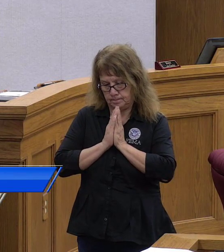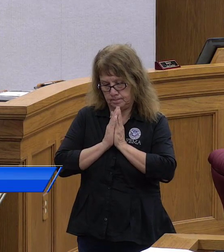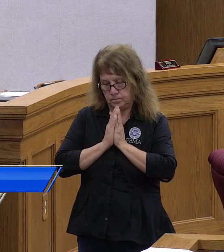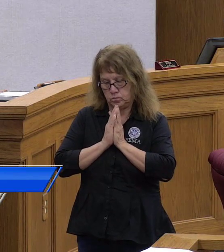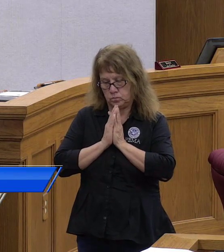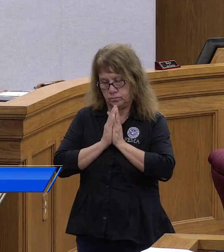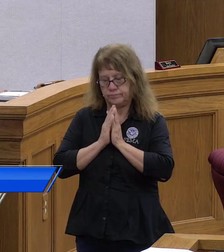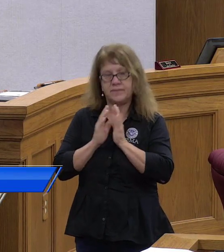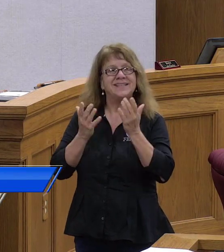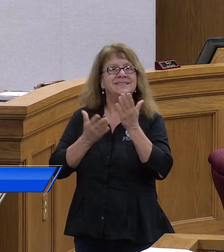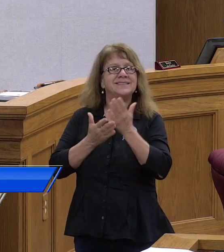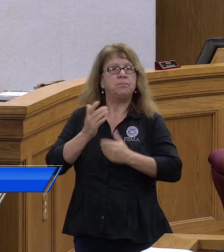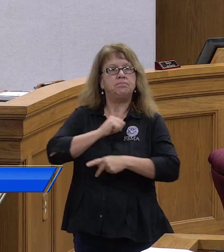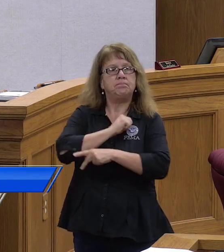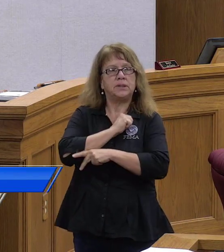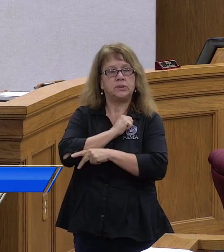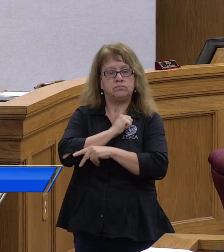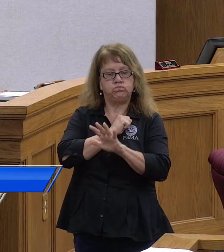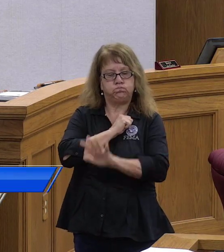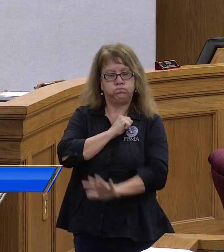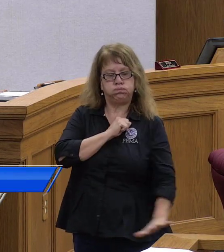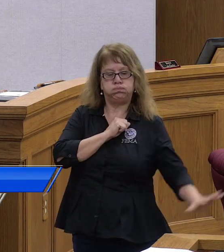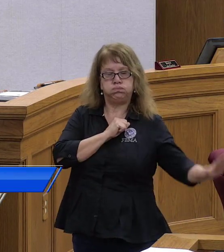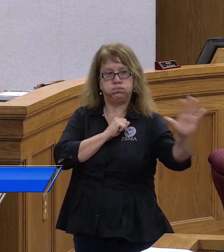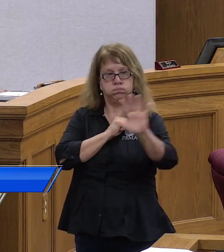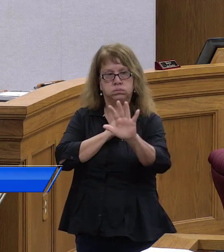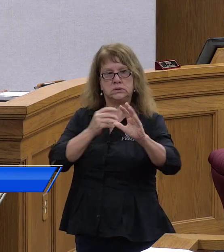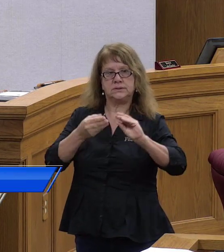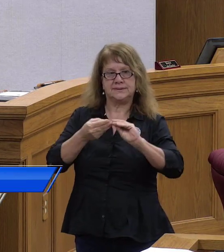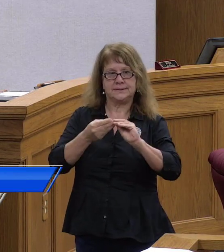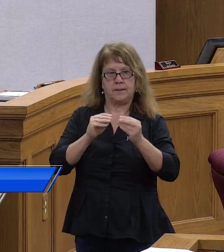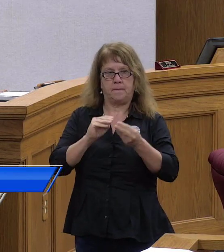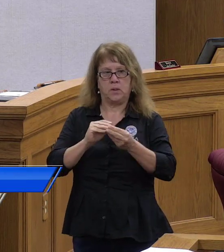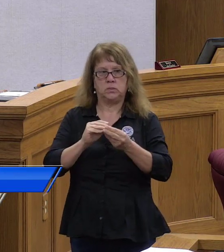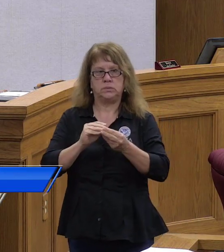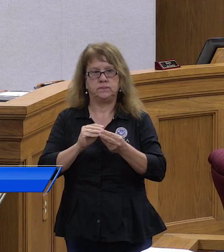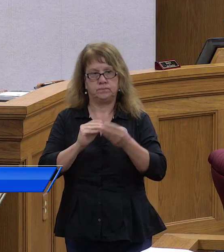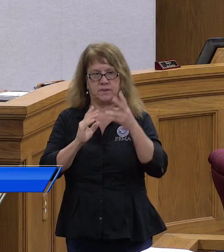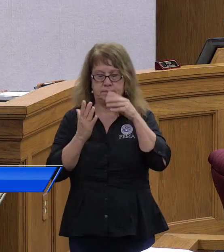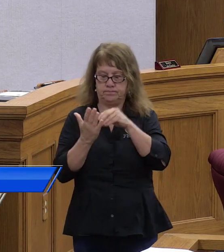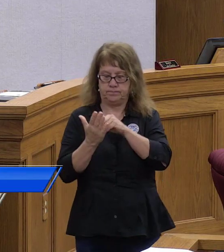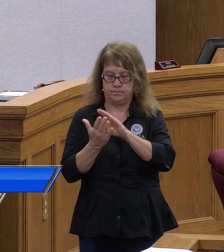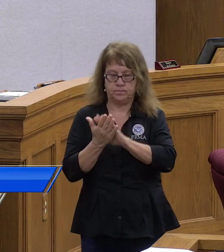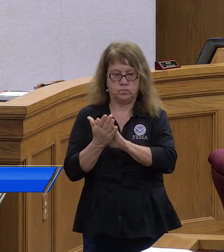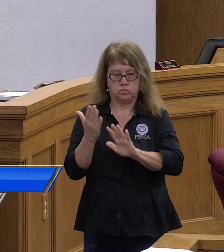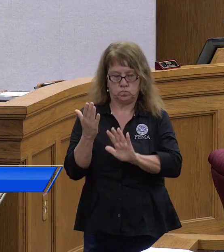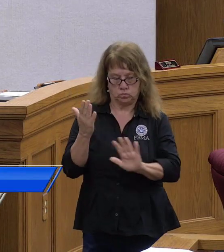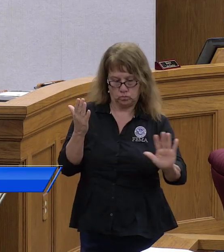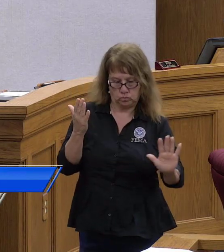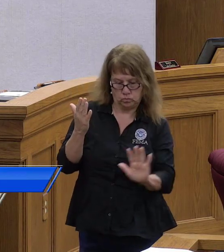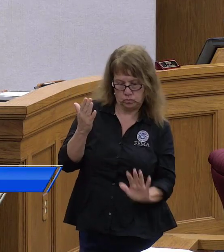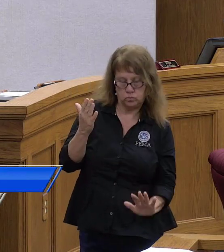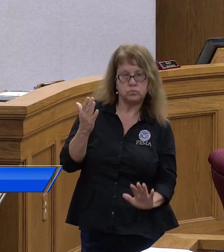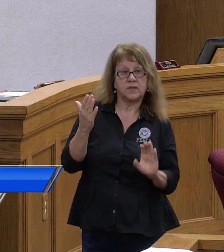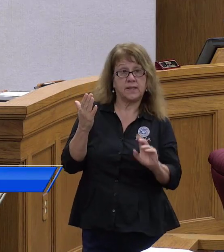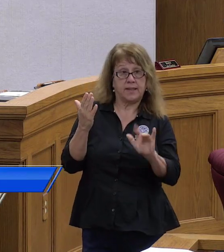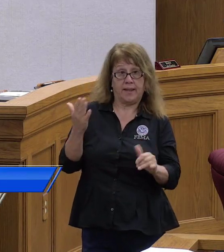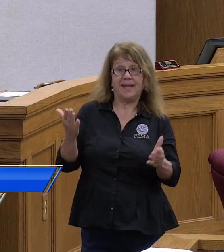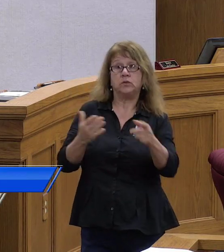some parish-wide numbers. So this municipalities included. I see the cities here. They may want to speak specifics to theirs,